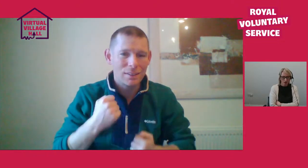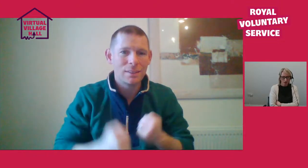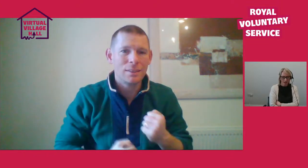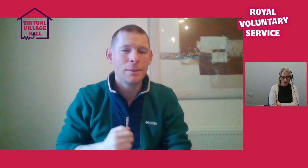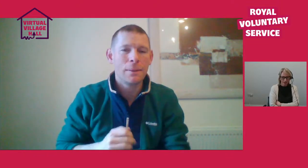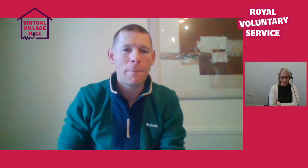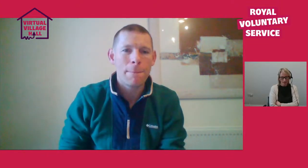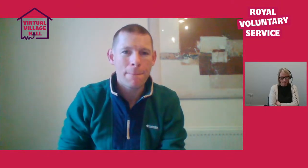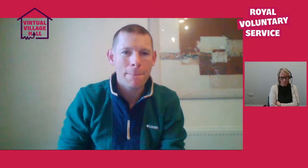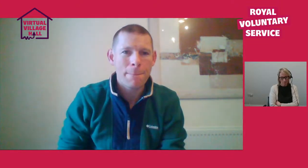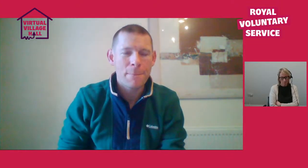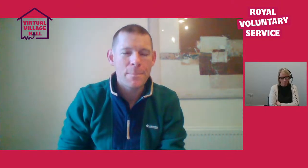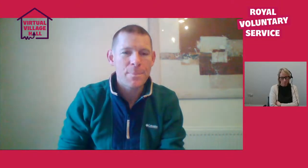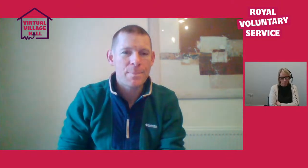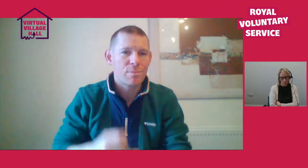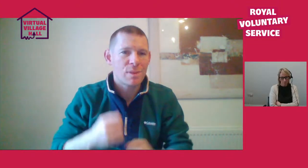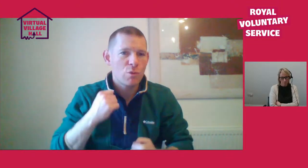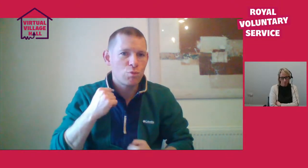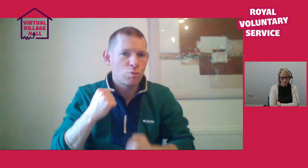running,